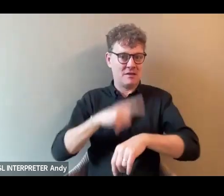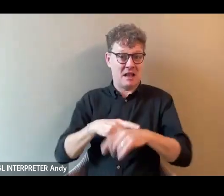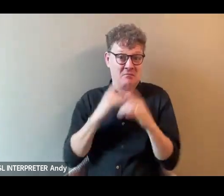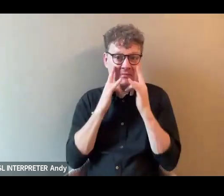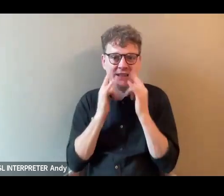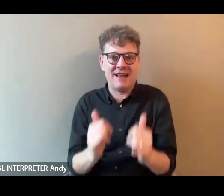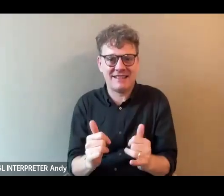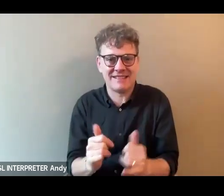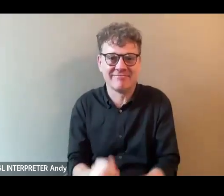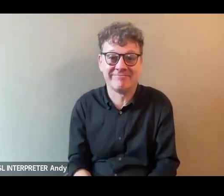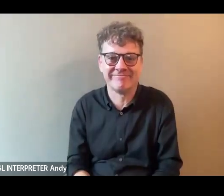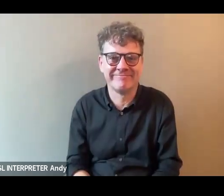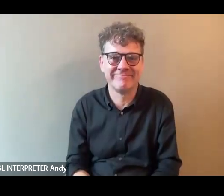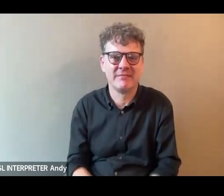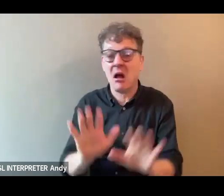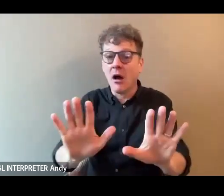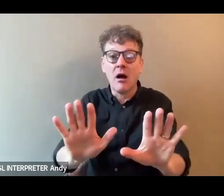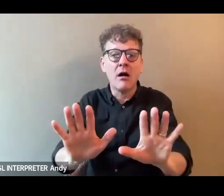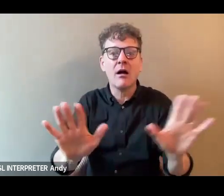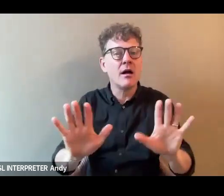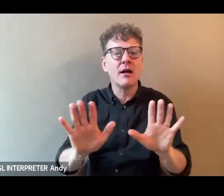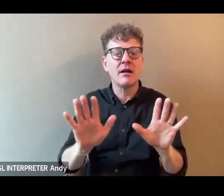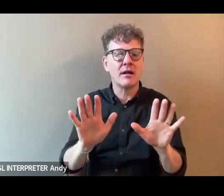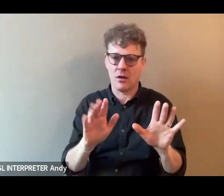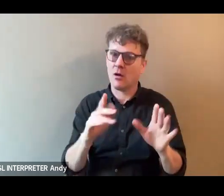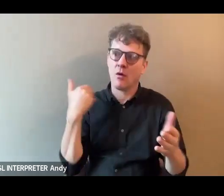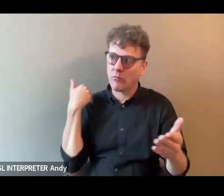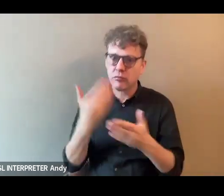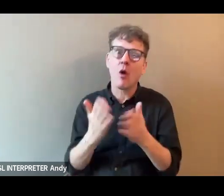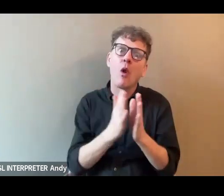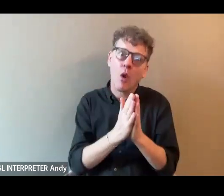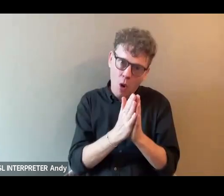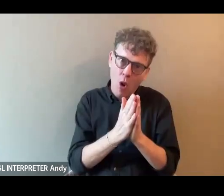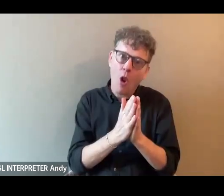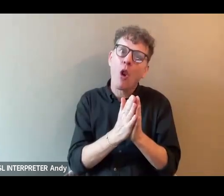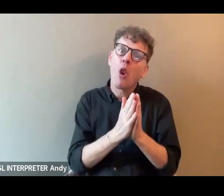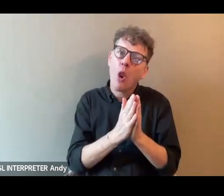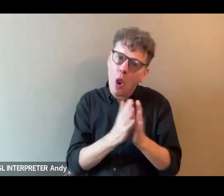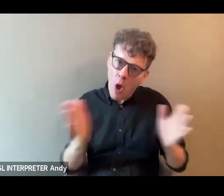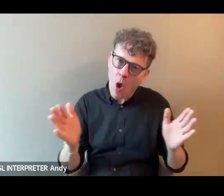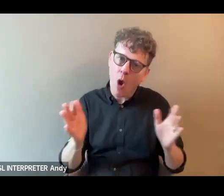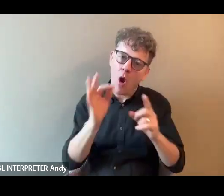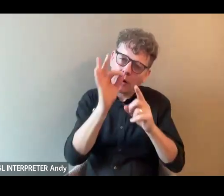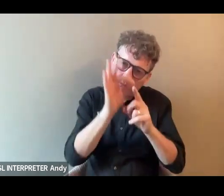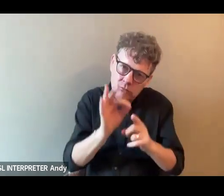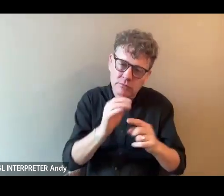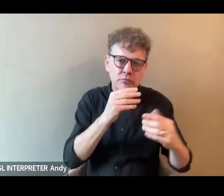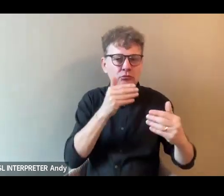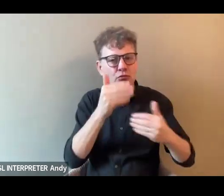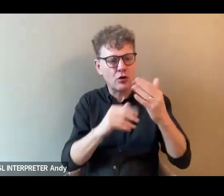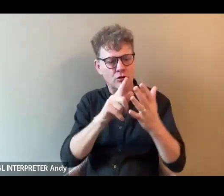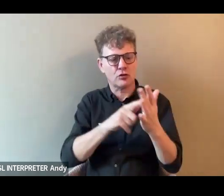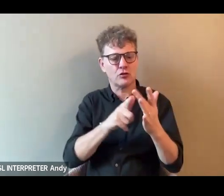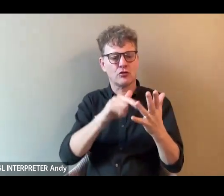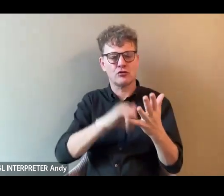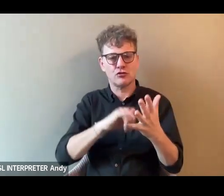out. Don't get me wrong, but this has gone through a very long and detailed process. Joss and Siddhartha